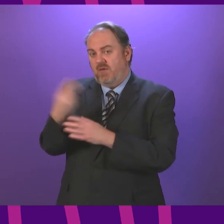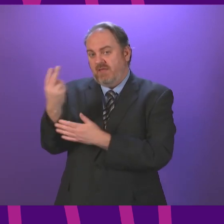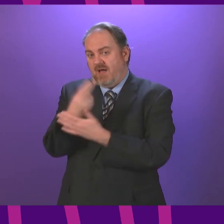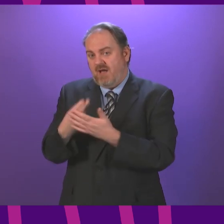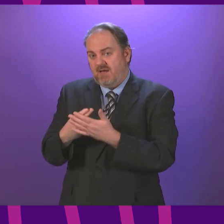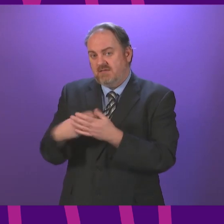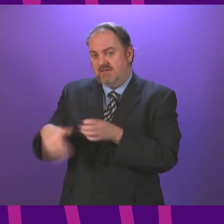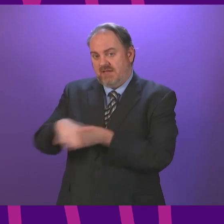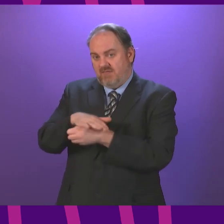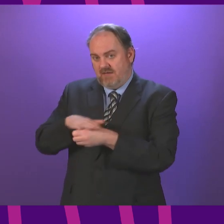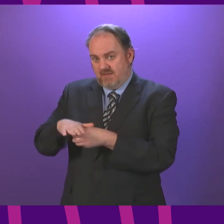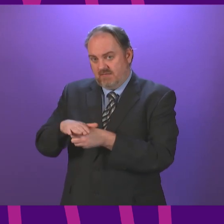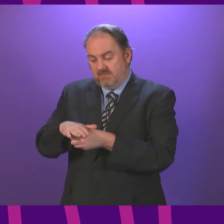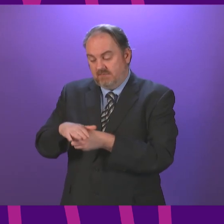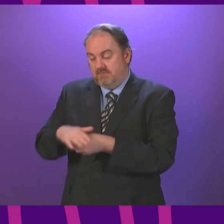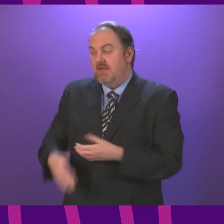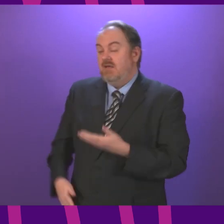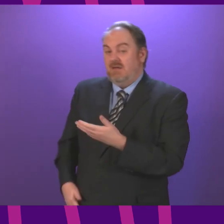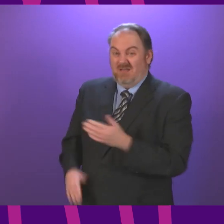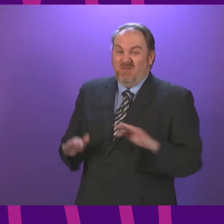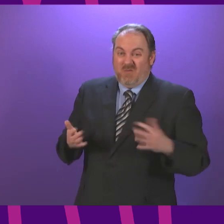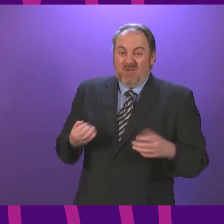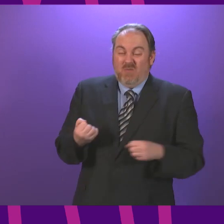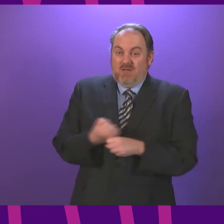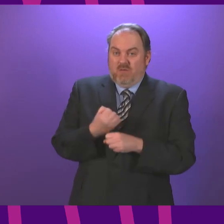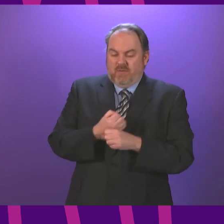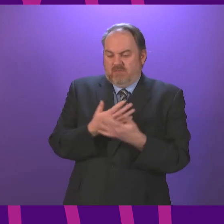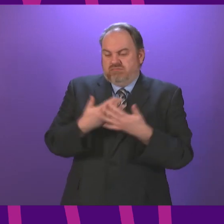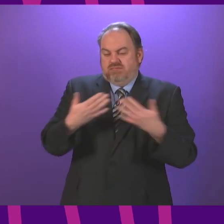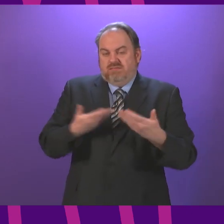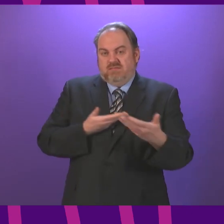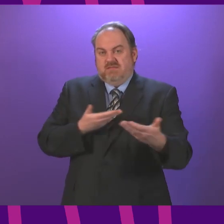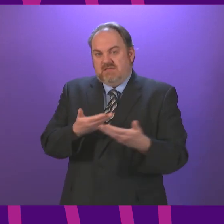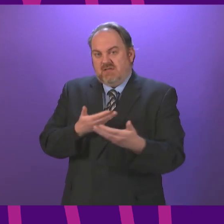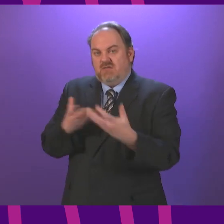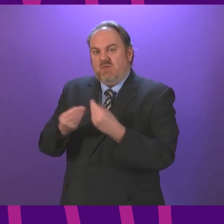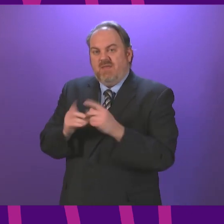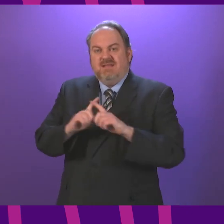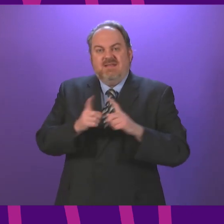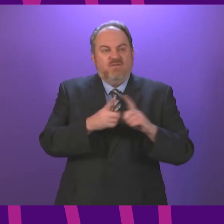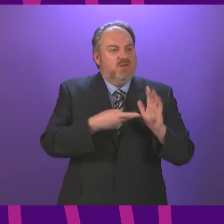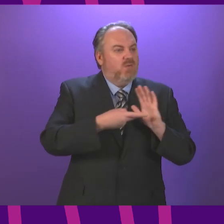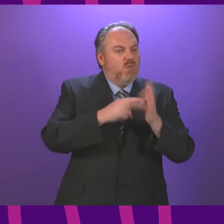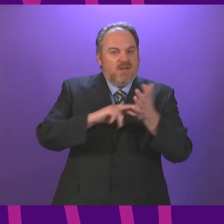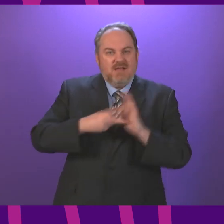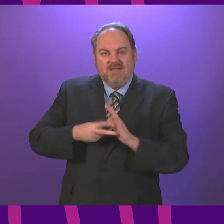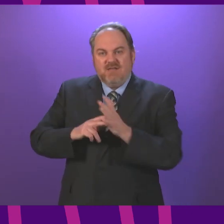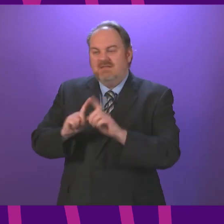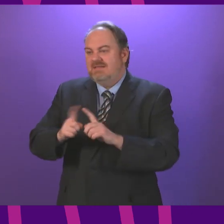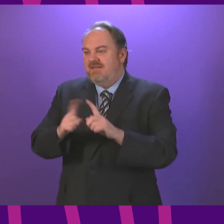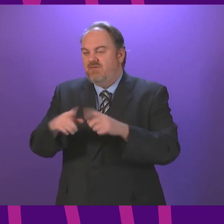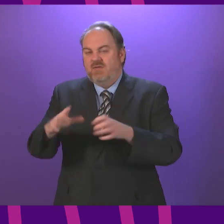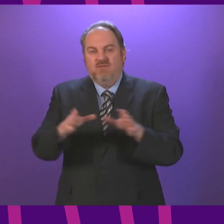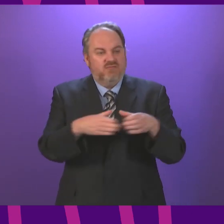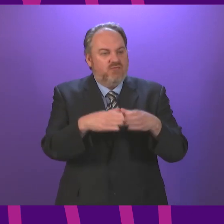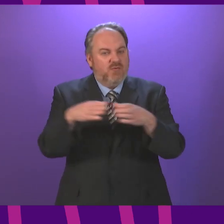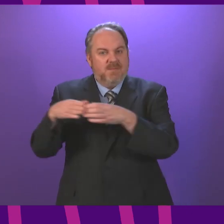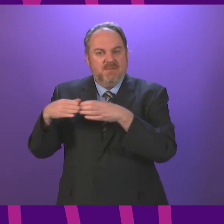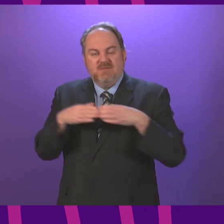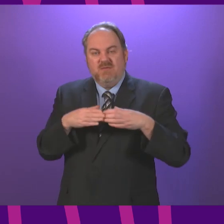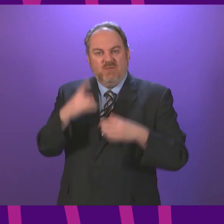Obviously, there are a range of discussions underway and ongoing between the Government and different sectors and different organisations about the ongoing